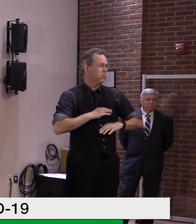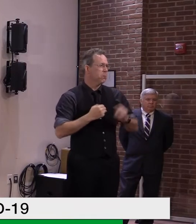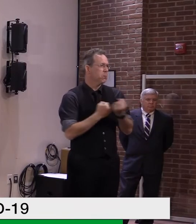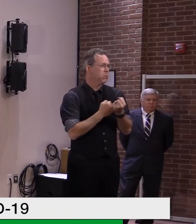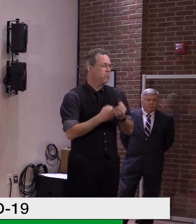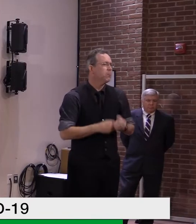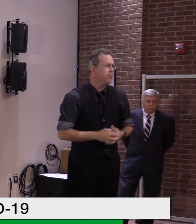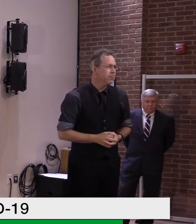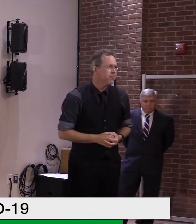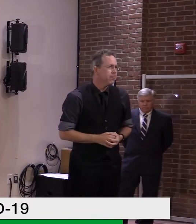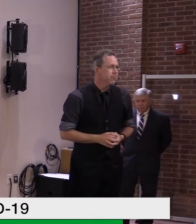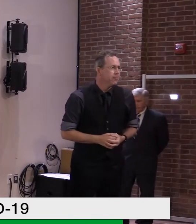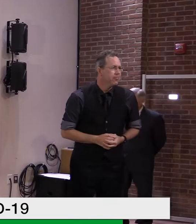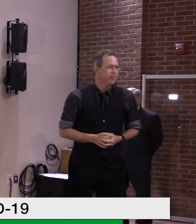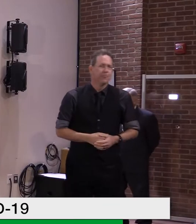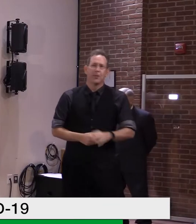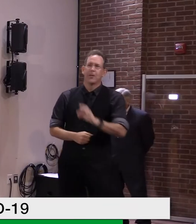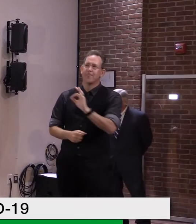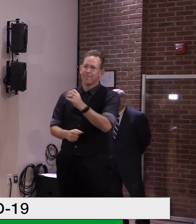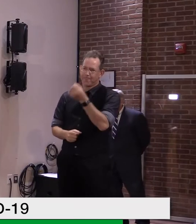Stuart Ledbetter, NBC